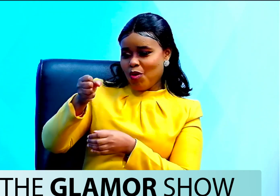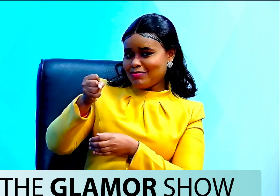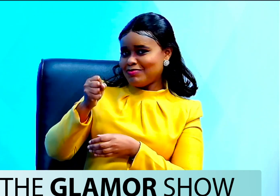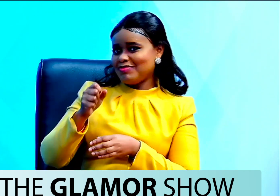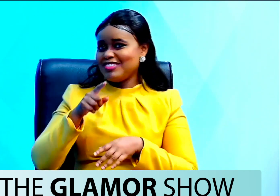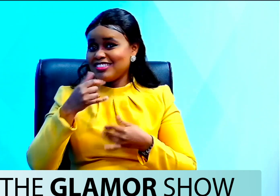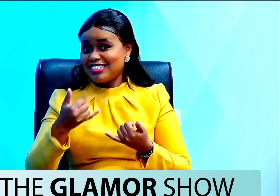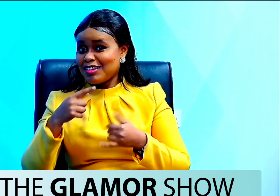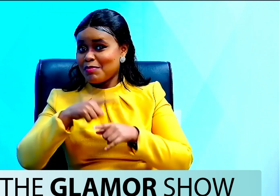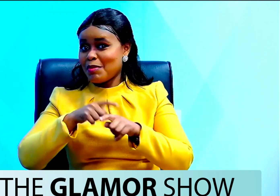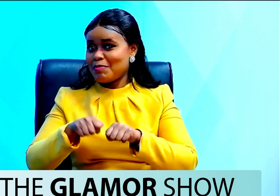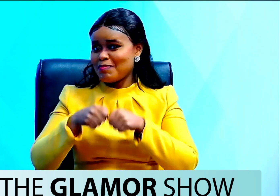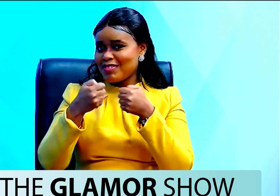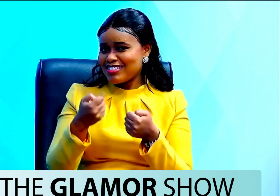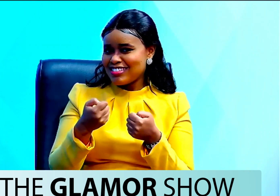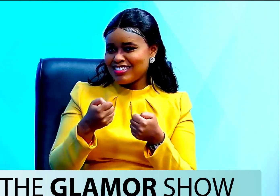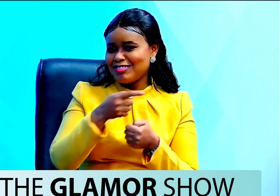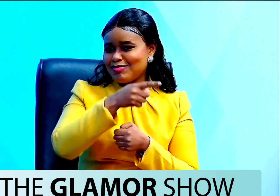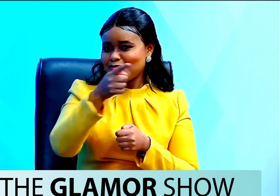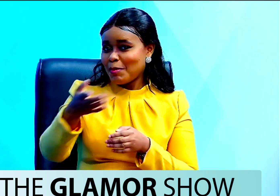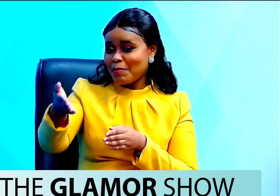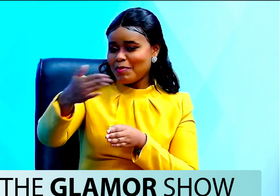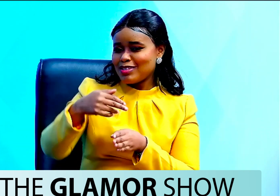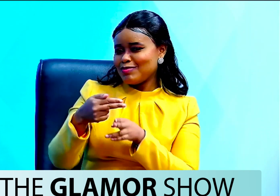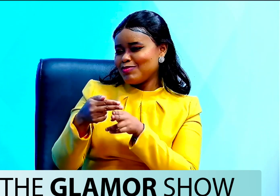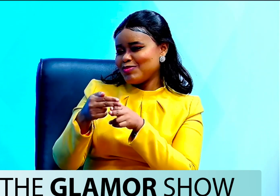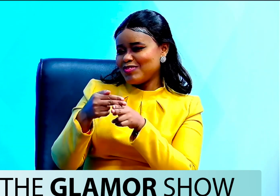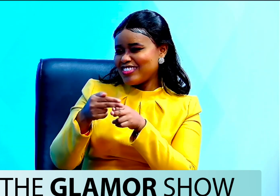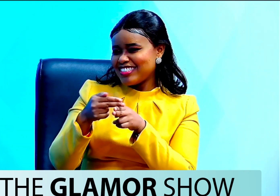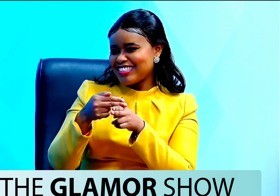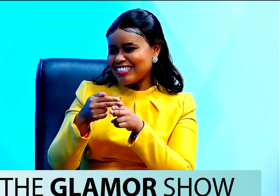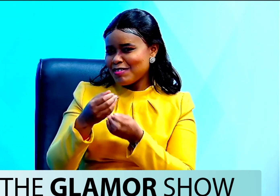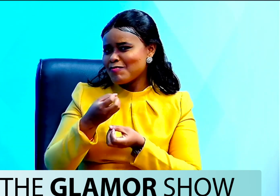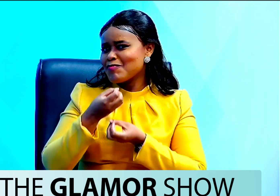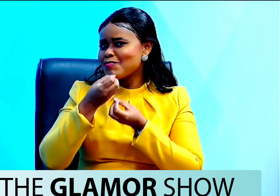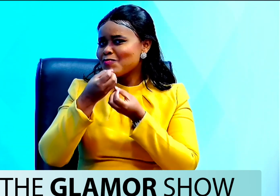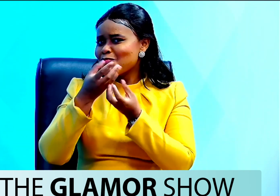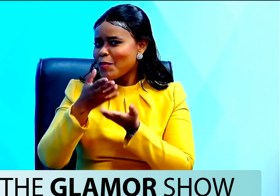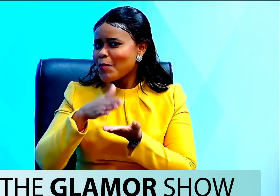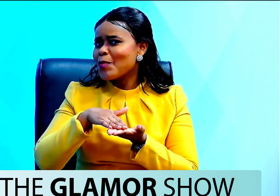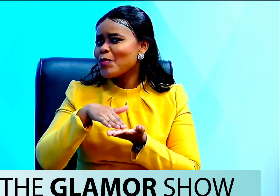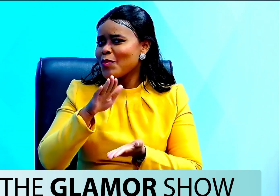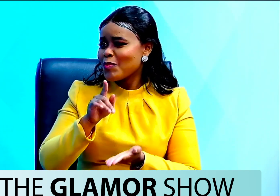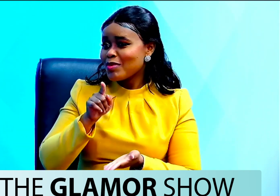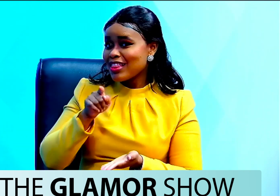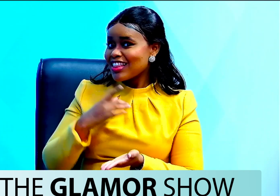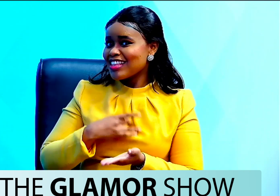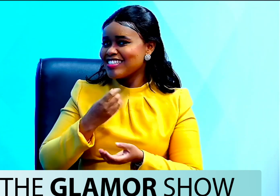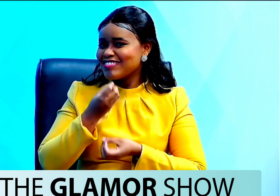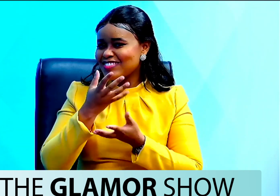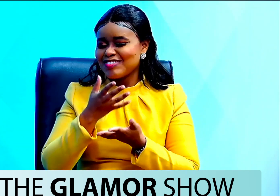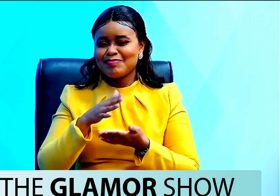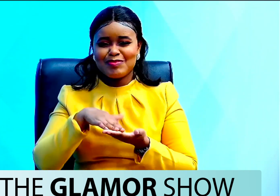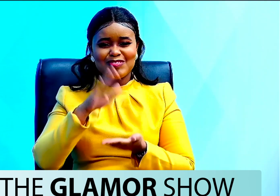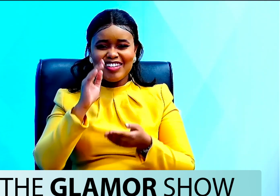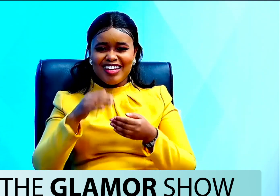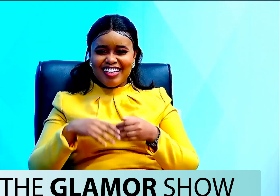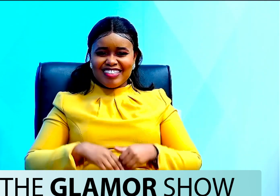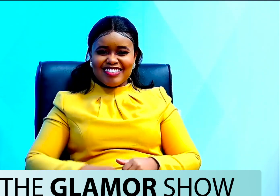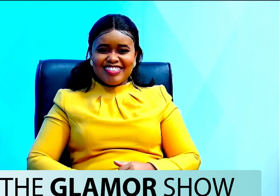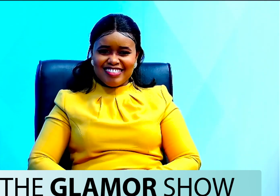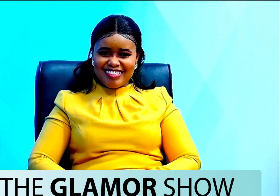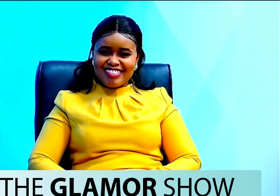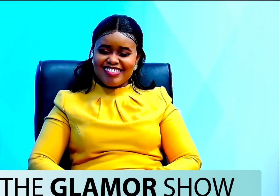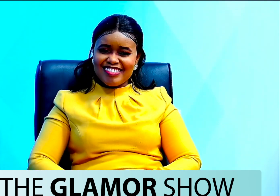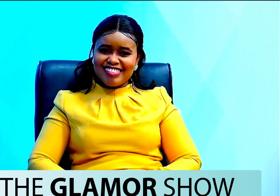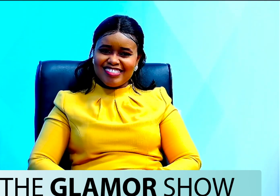more. Or let me just take a short break. Let's come back to continue the discussion and let's get to learn more about the